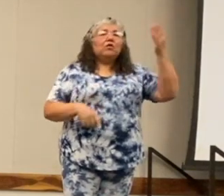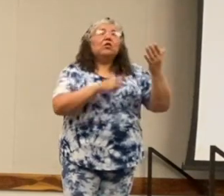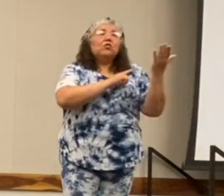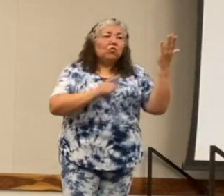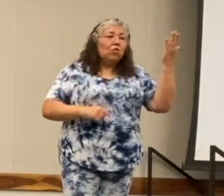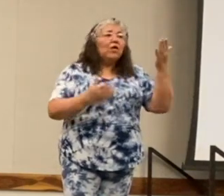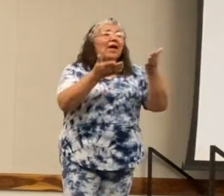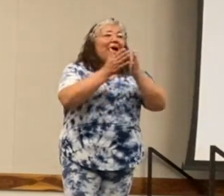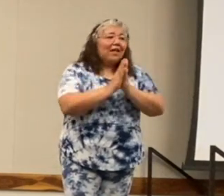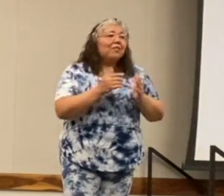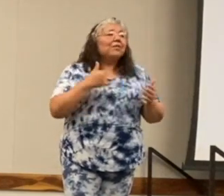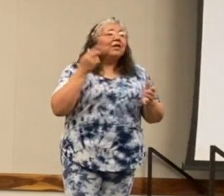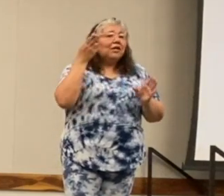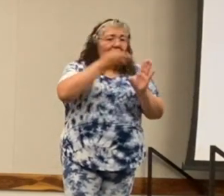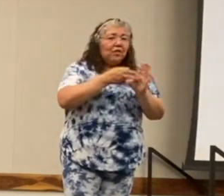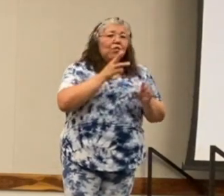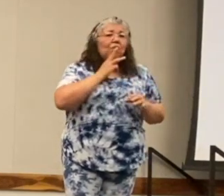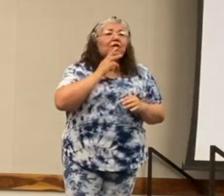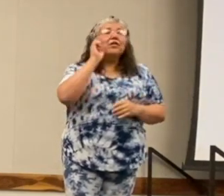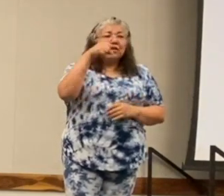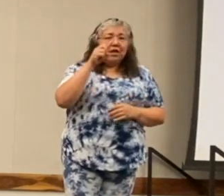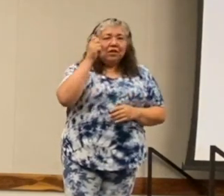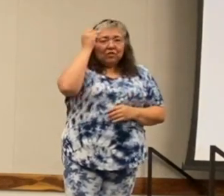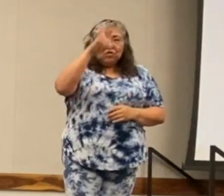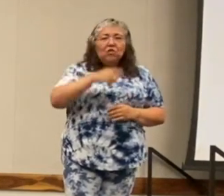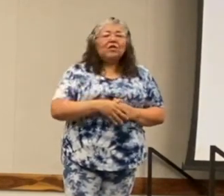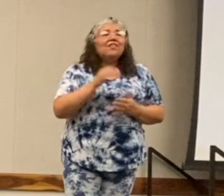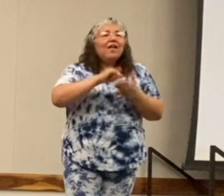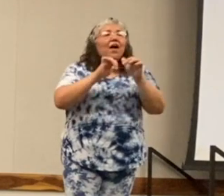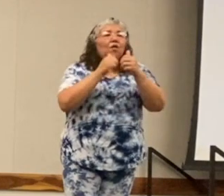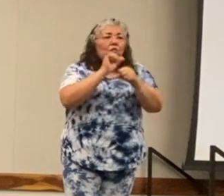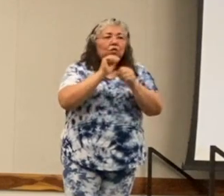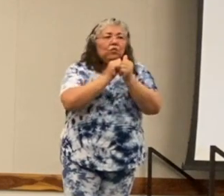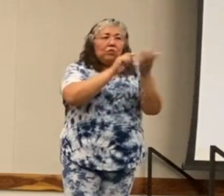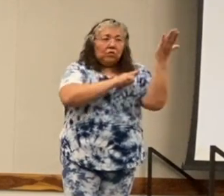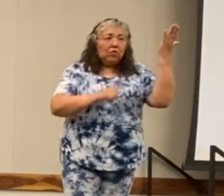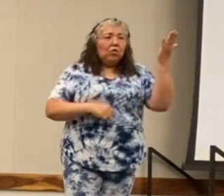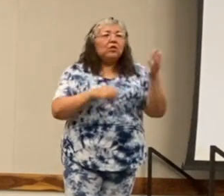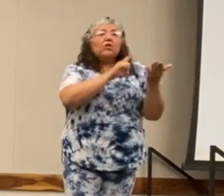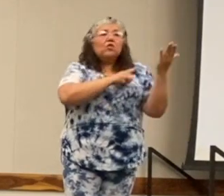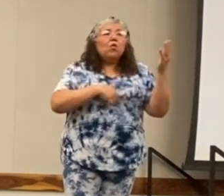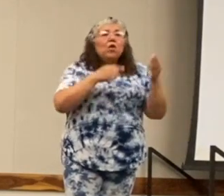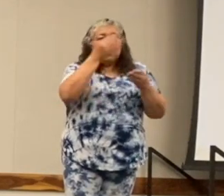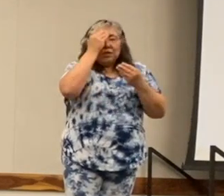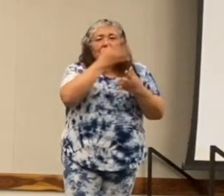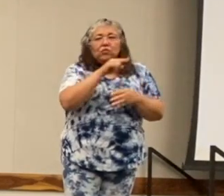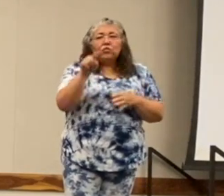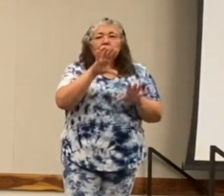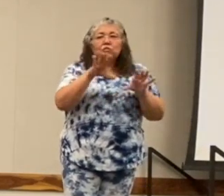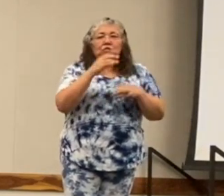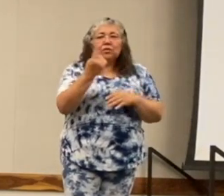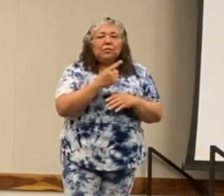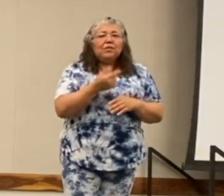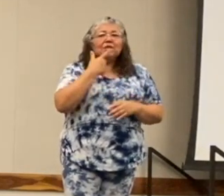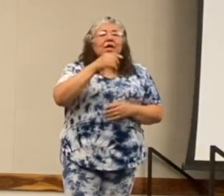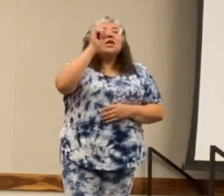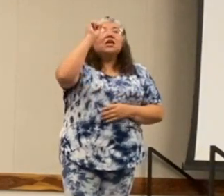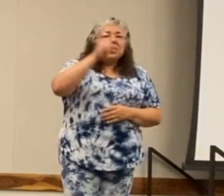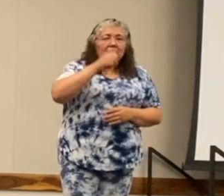get in the water. Yes, sir. Right? That's how it works with the Lord. When the Lord tells you to do something, it is yes, sir.